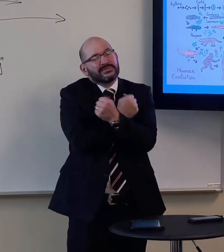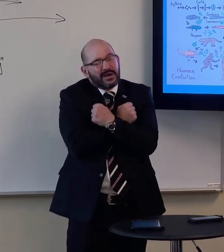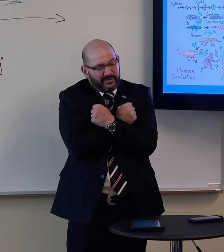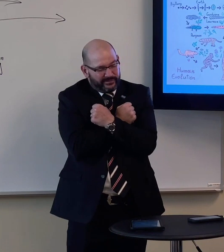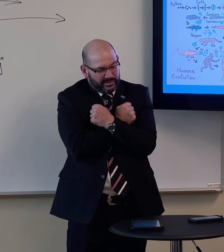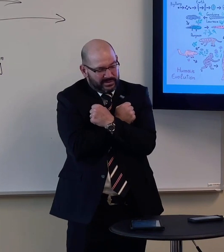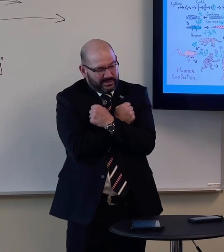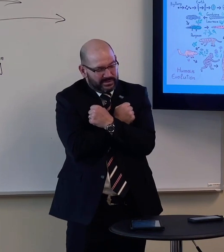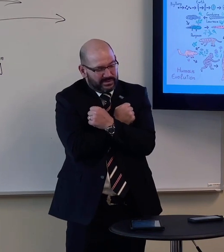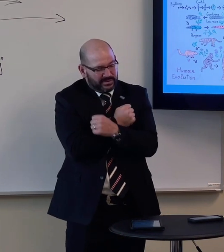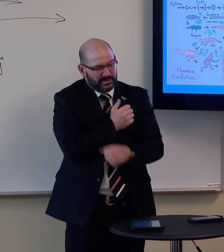Because you love us.